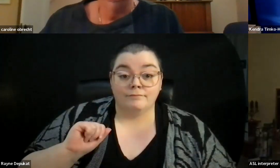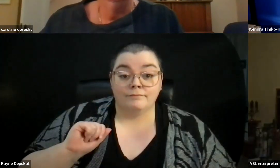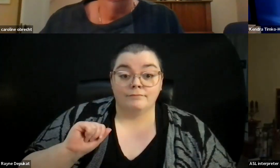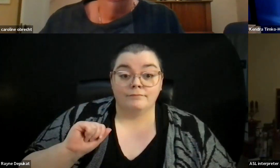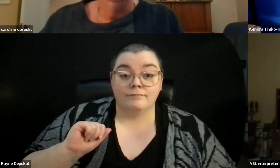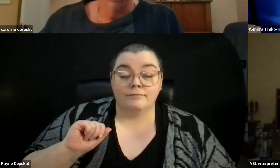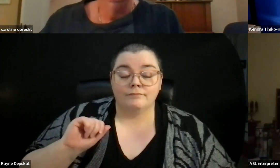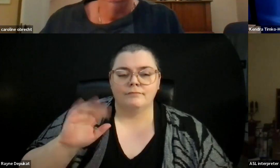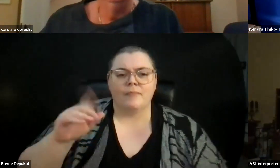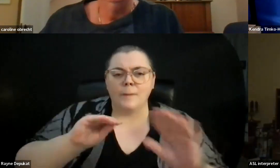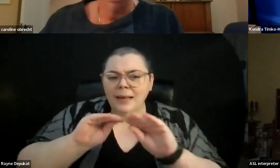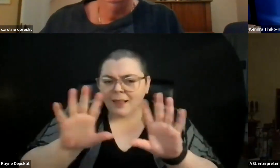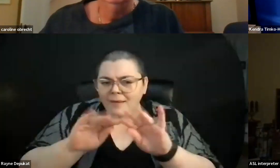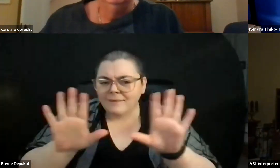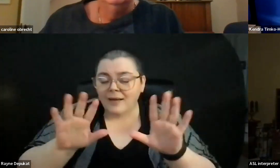This is Rain.